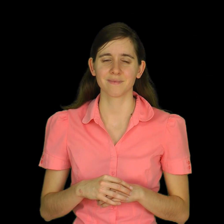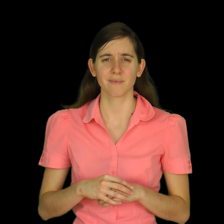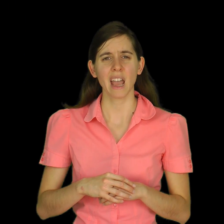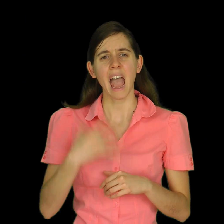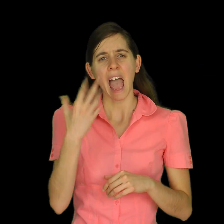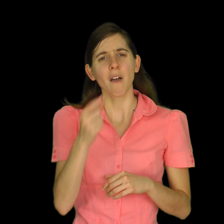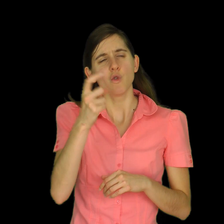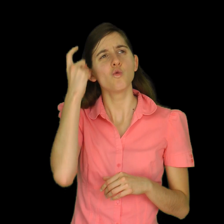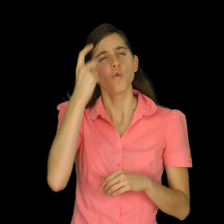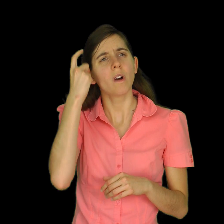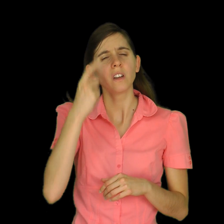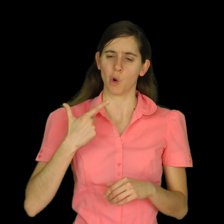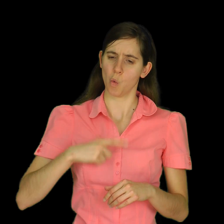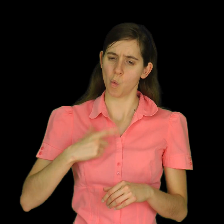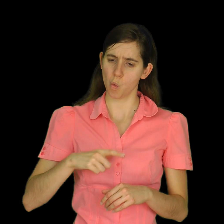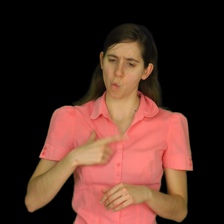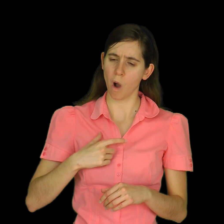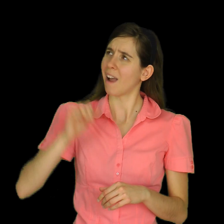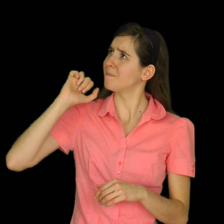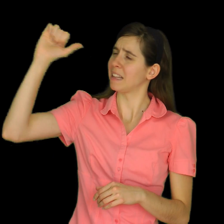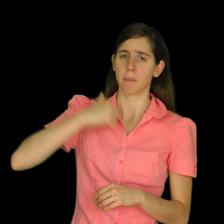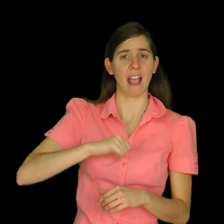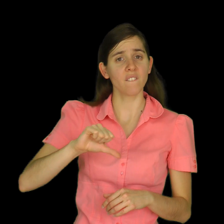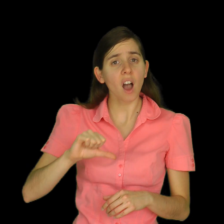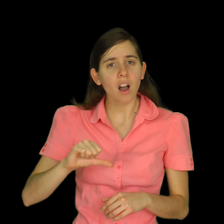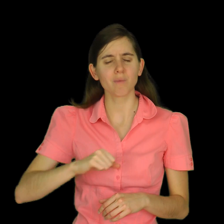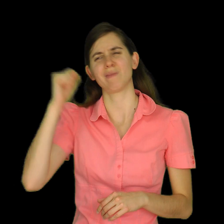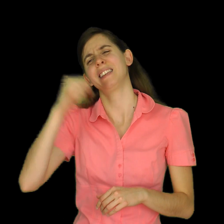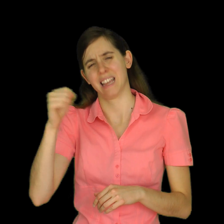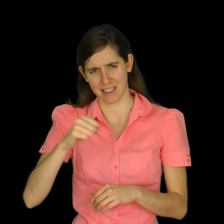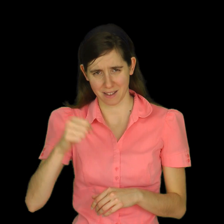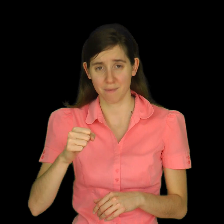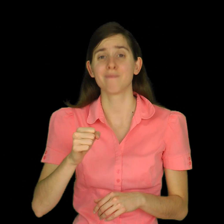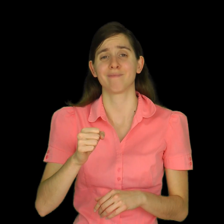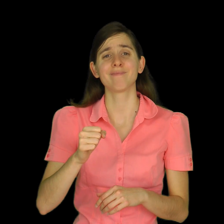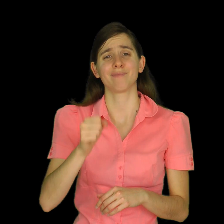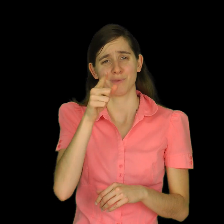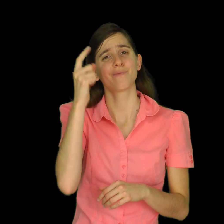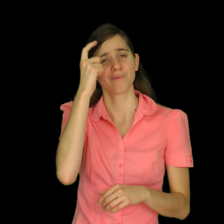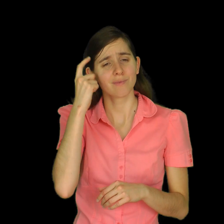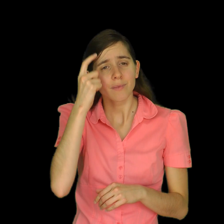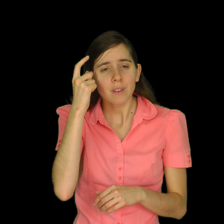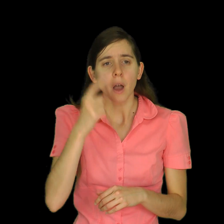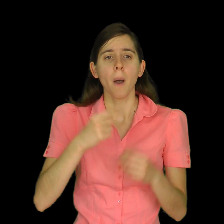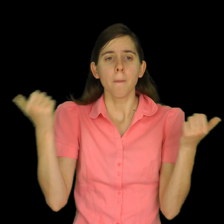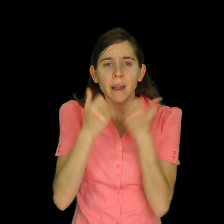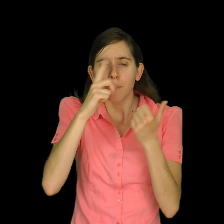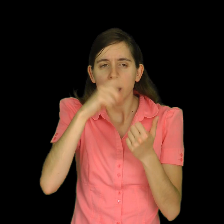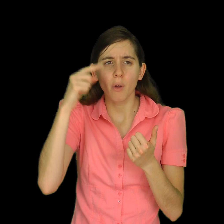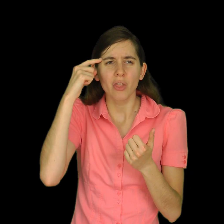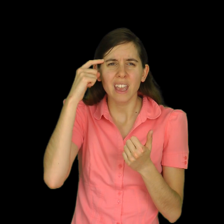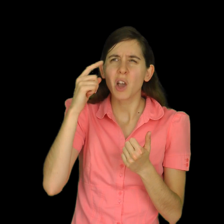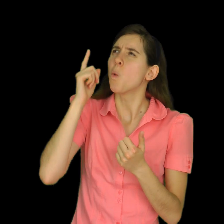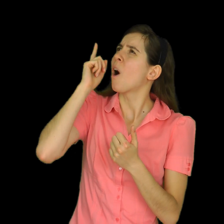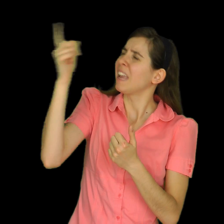Did you ever wonder why God did some of the things He did? Well, yes, you did. The thing that gets so many people is God